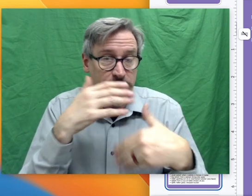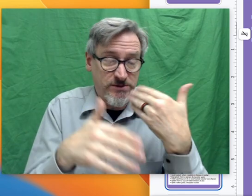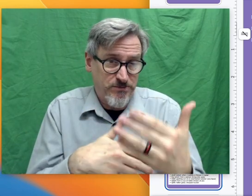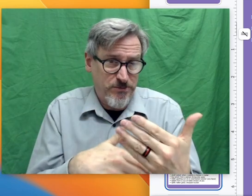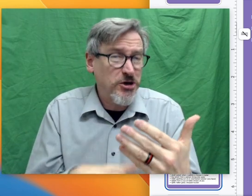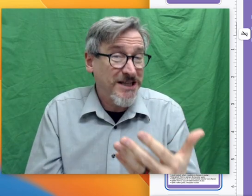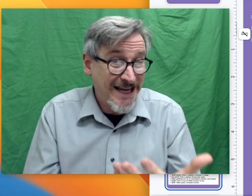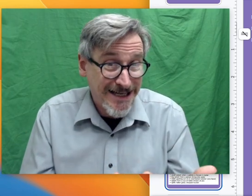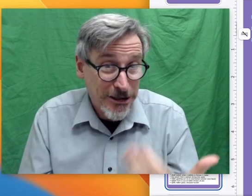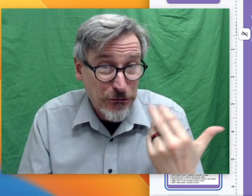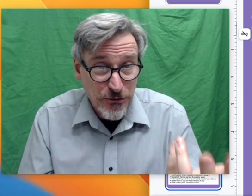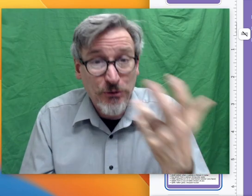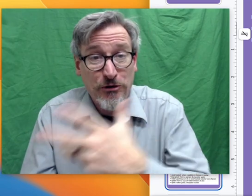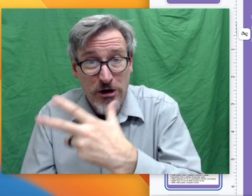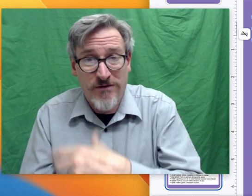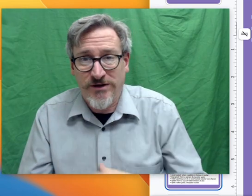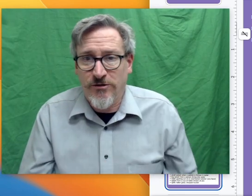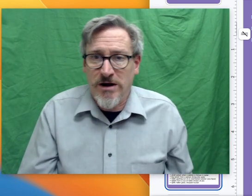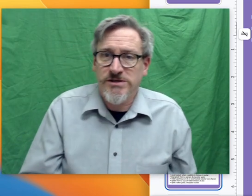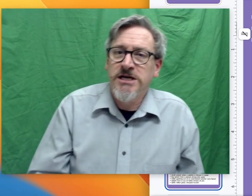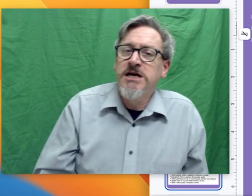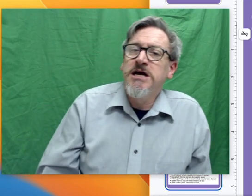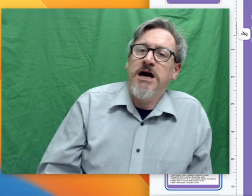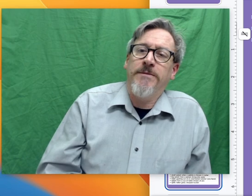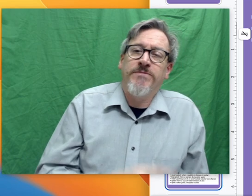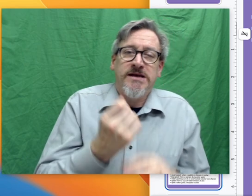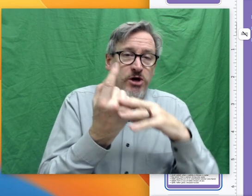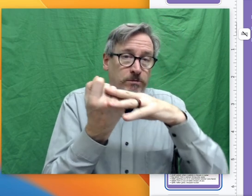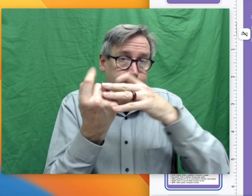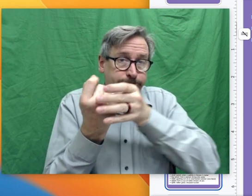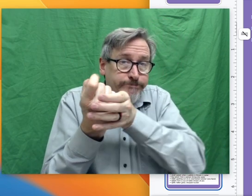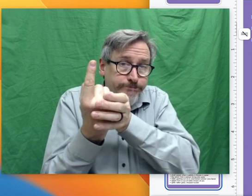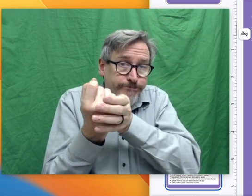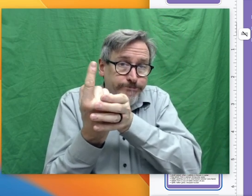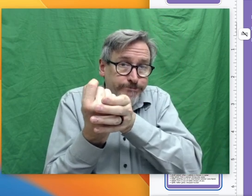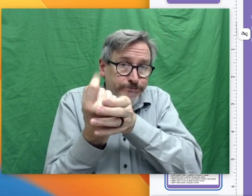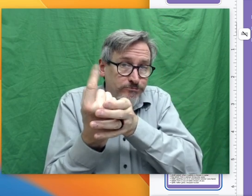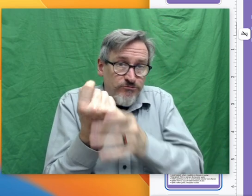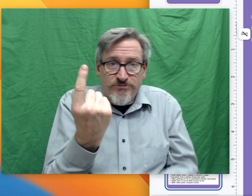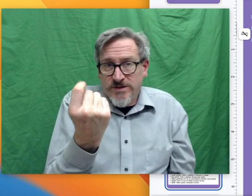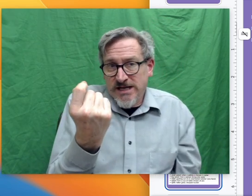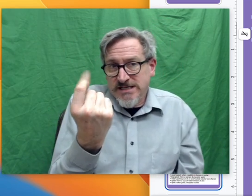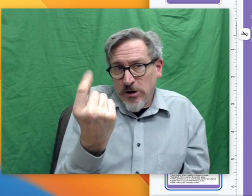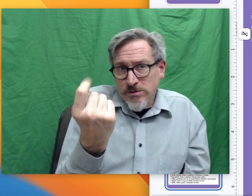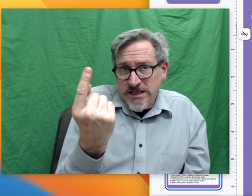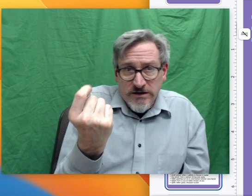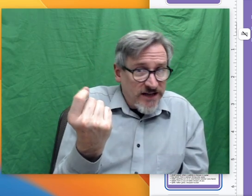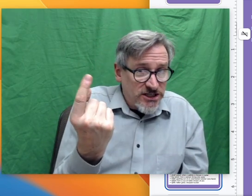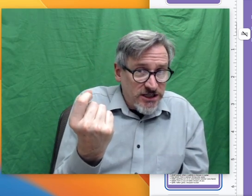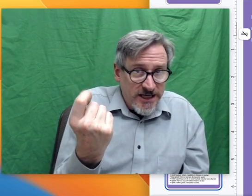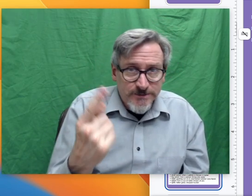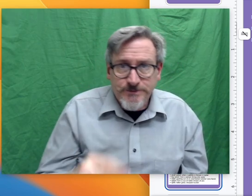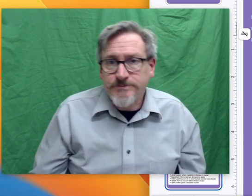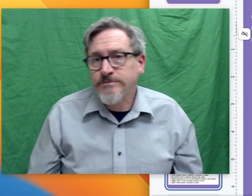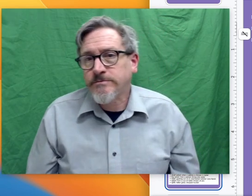keeps percolating through the coffee grounds. So it's like almost a little flashing